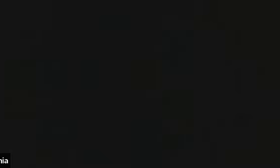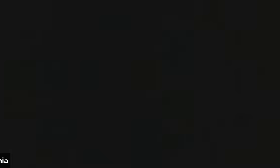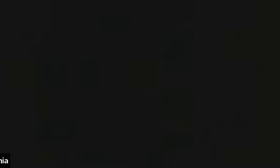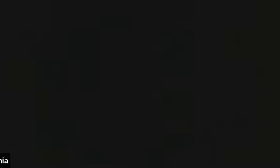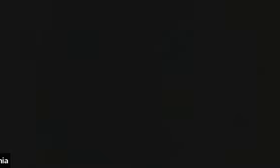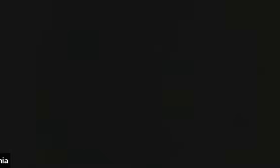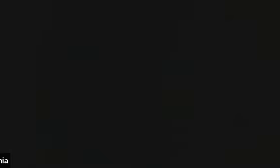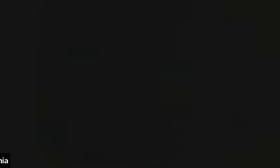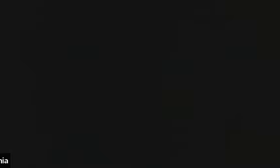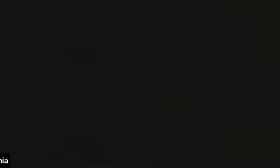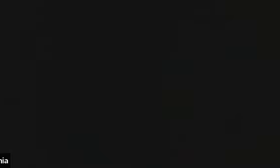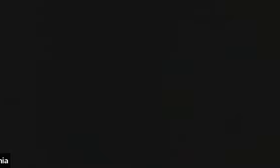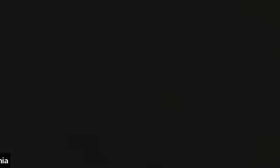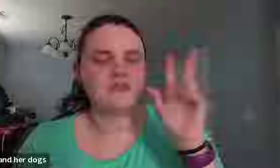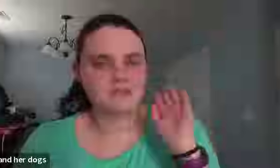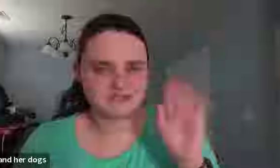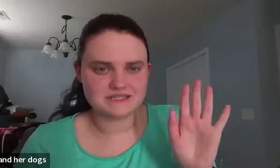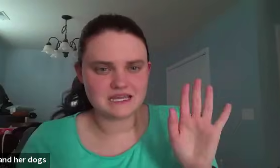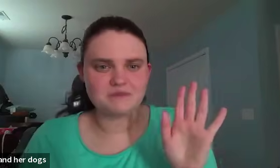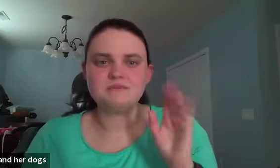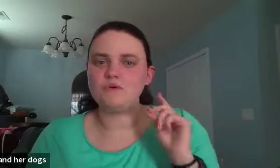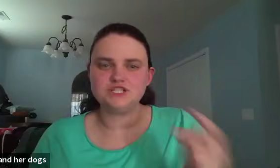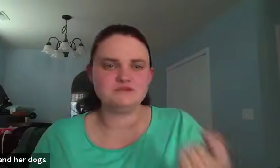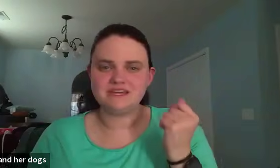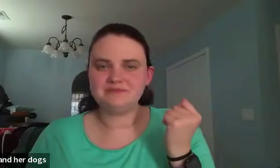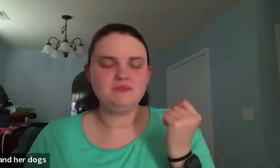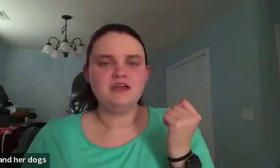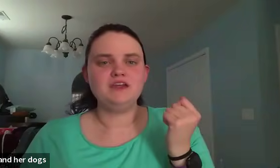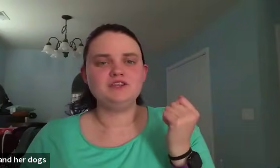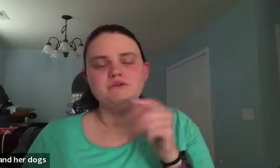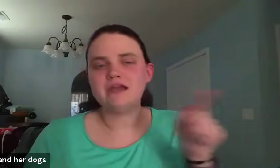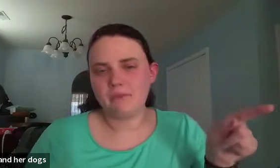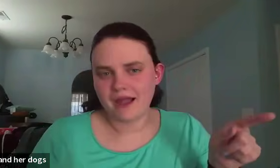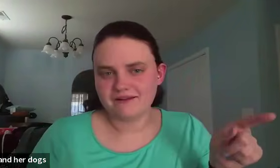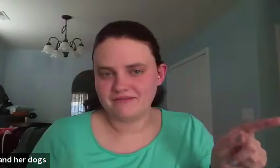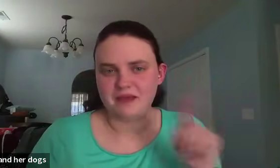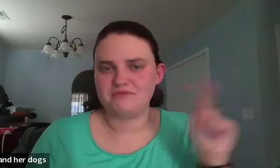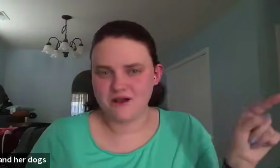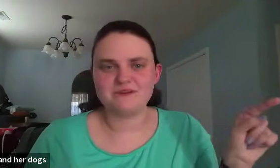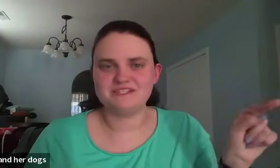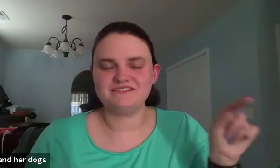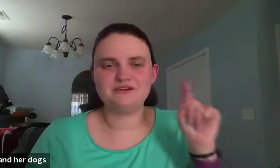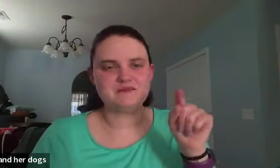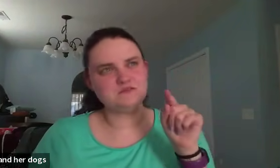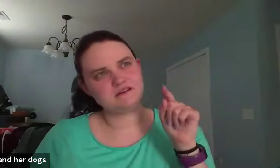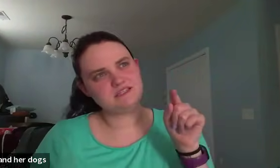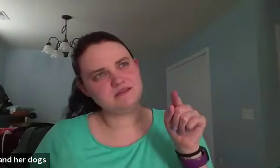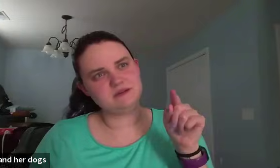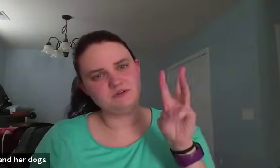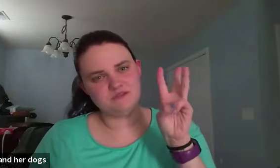think, is just that three. Okay. And that one does take a minute, but once you get it, you can't go back. Like I promise. Like there are times where I'll see people doing